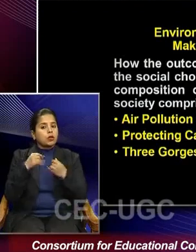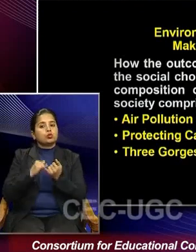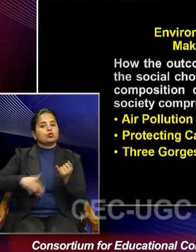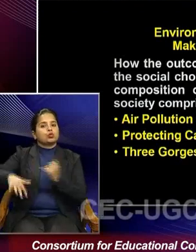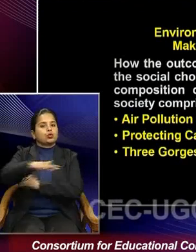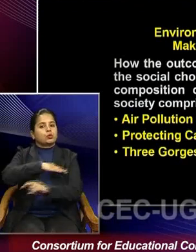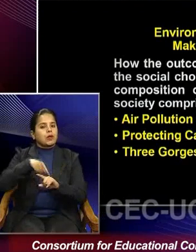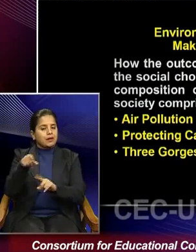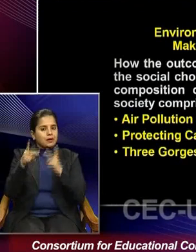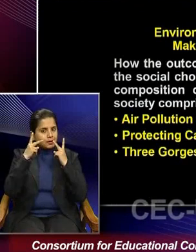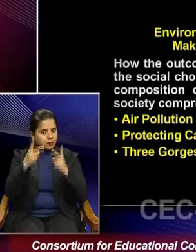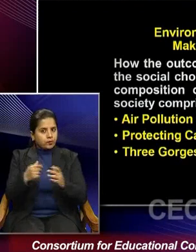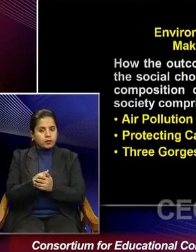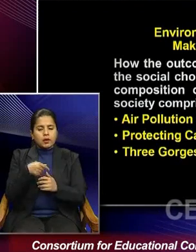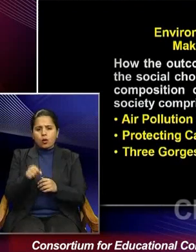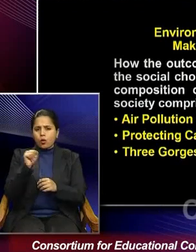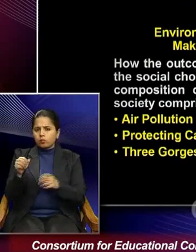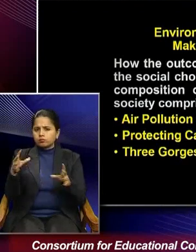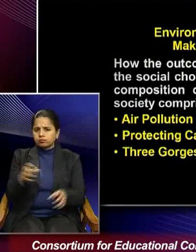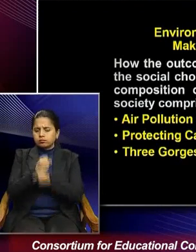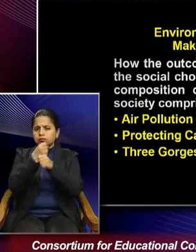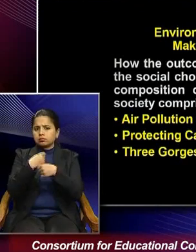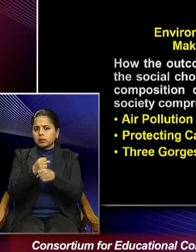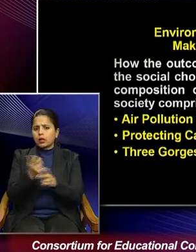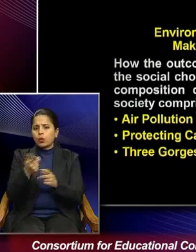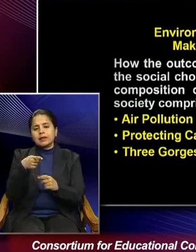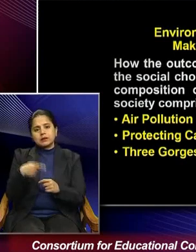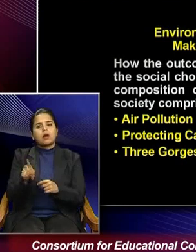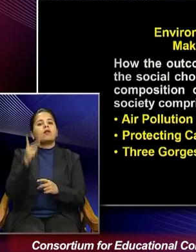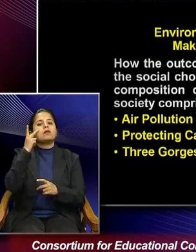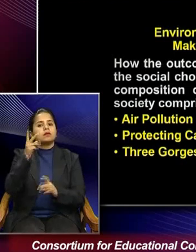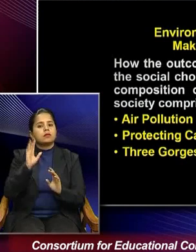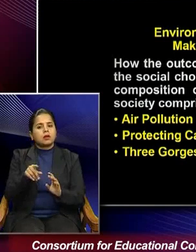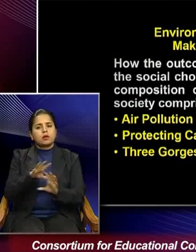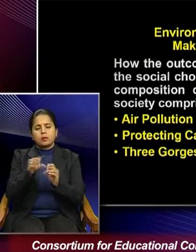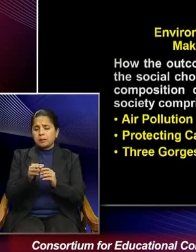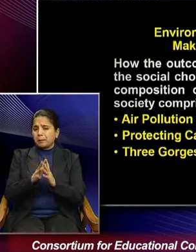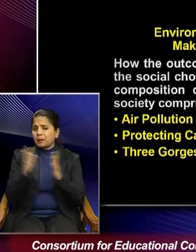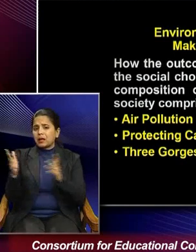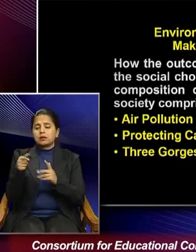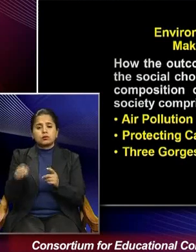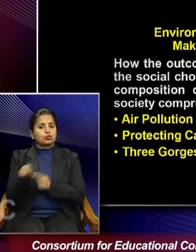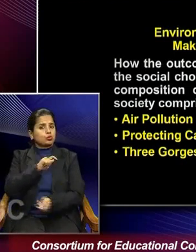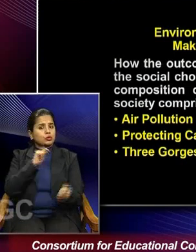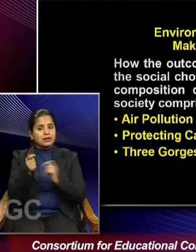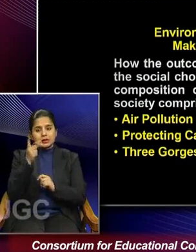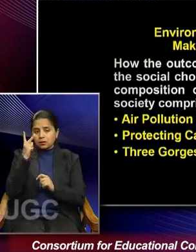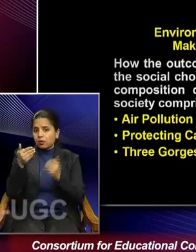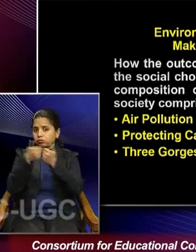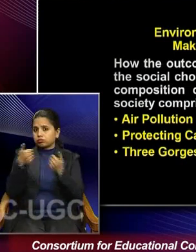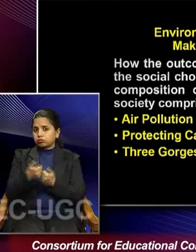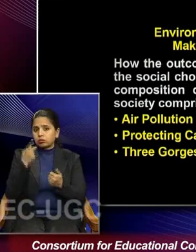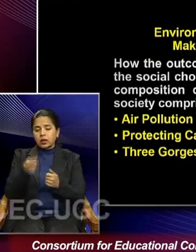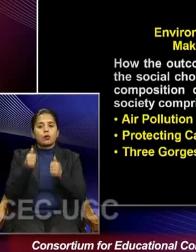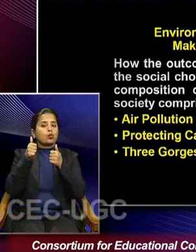society, and the composition of the society itself makes a huge difference when it comes to the outcome